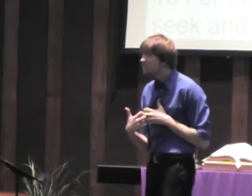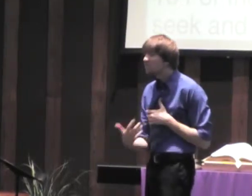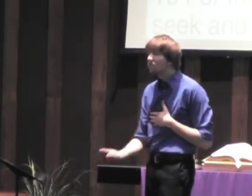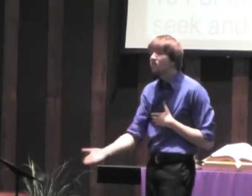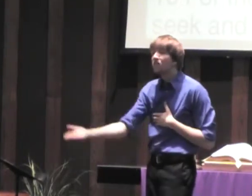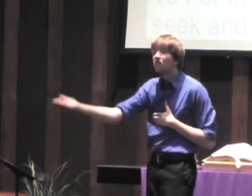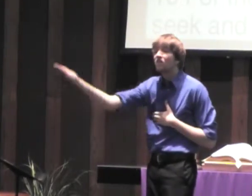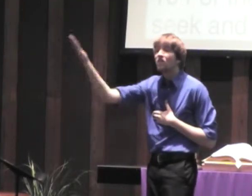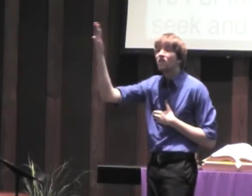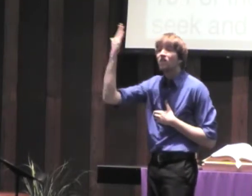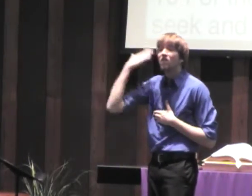I do